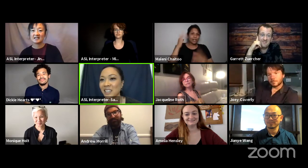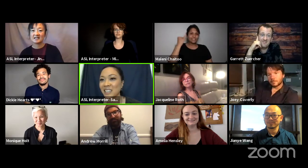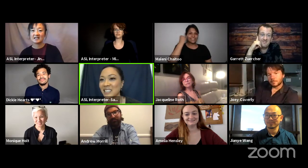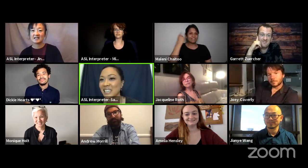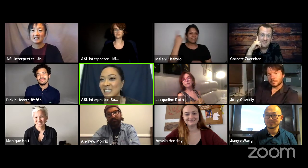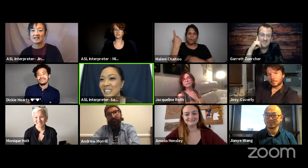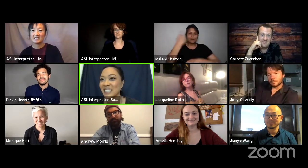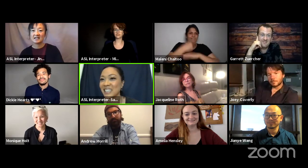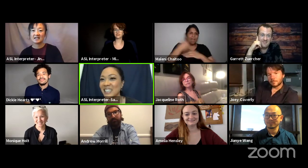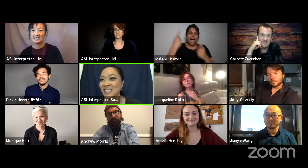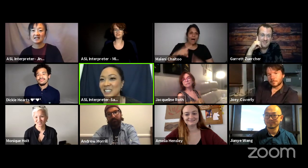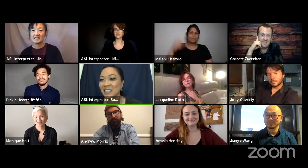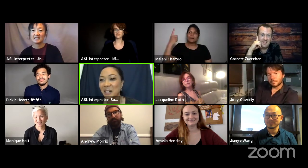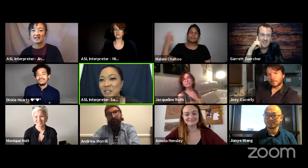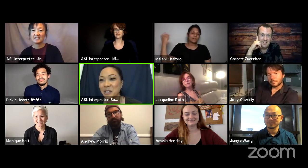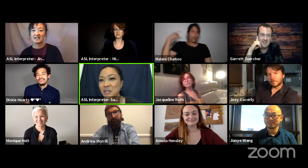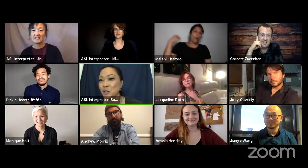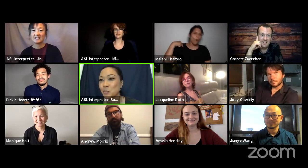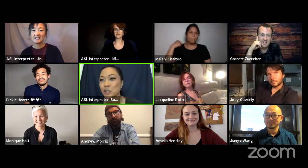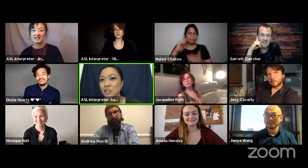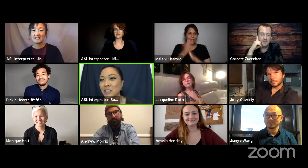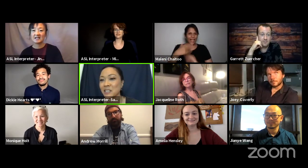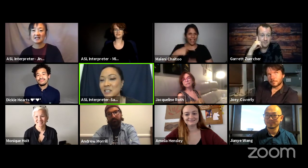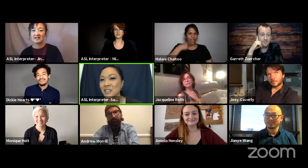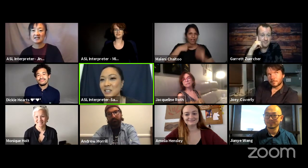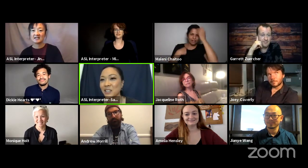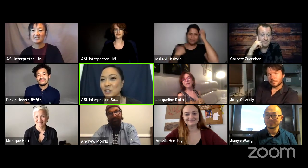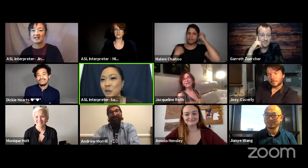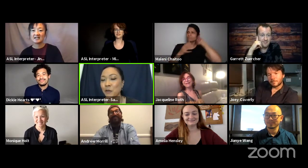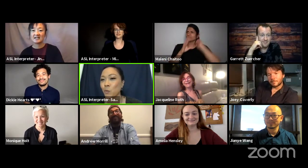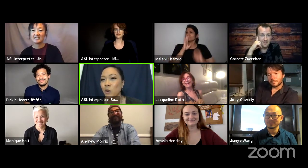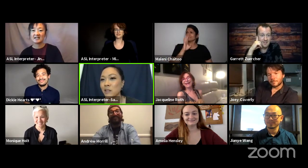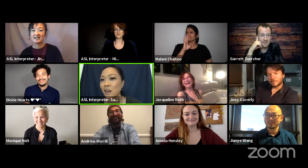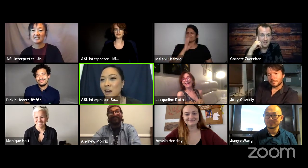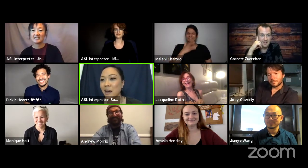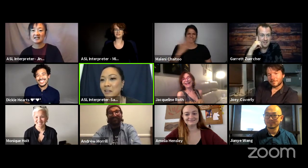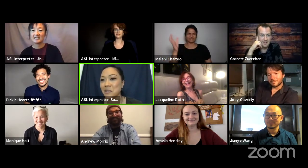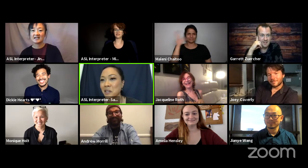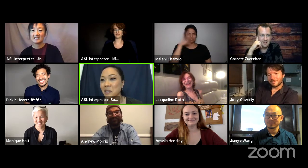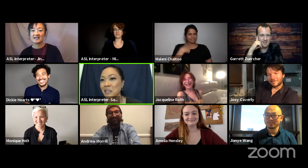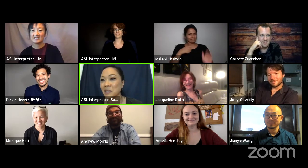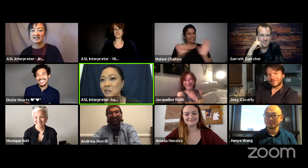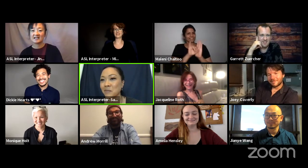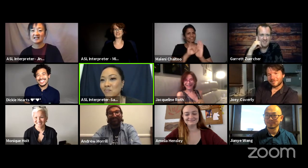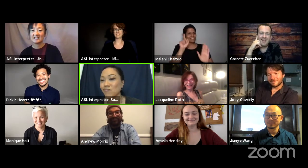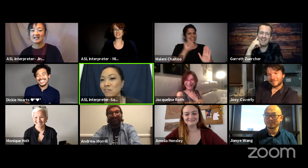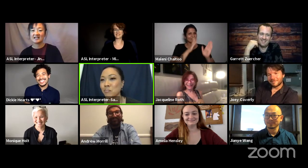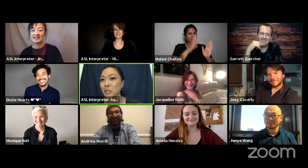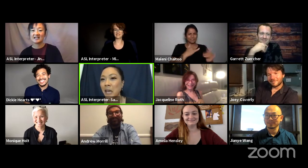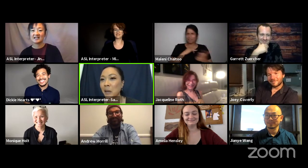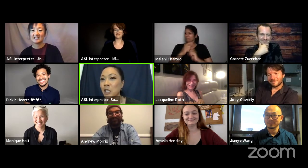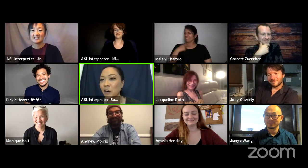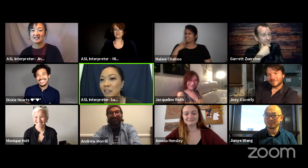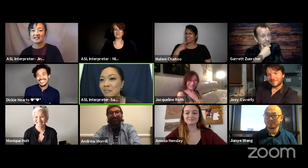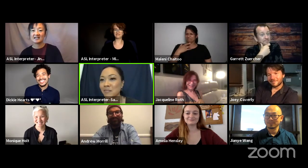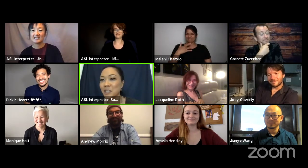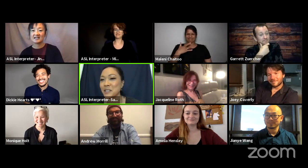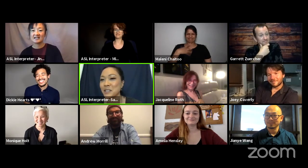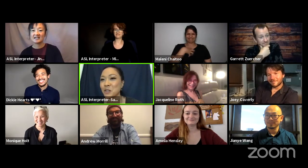And, you know, I tried to just picture it as, you know, if one day I had suddenly became hearing, just, you know,